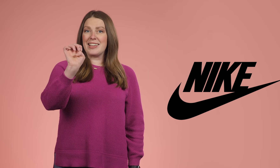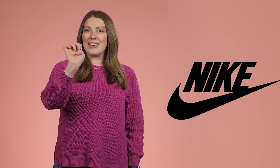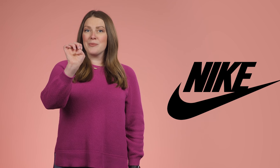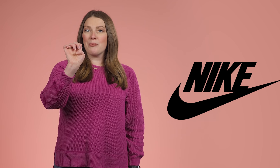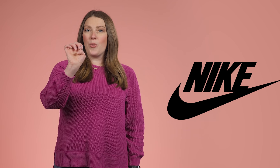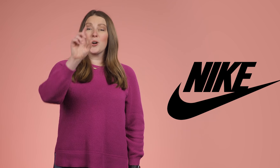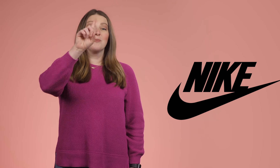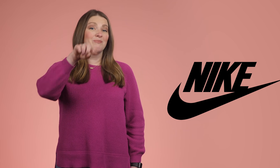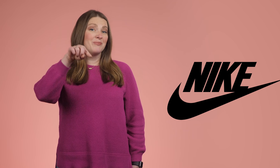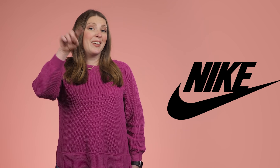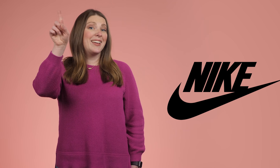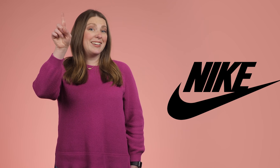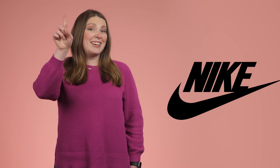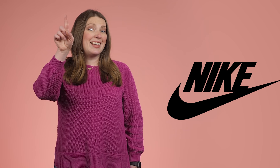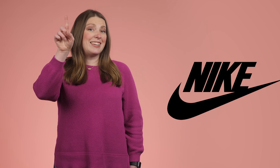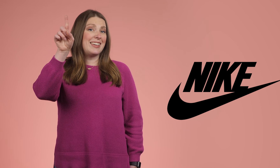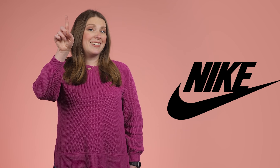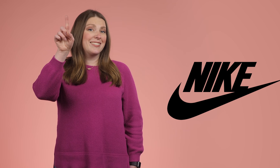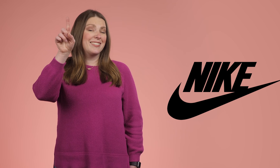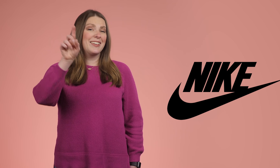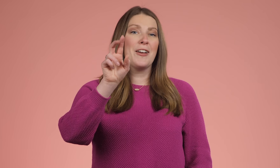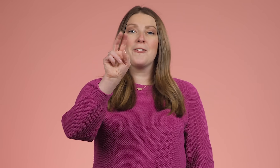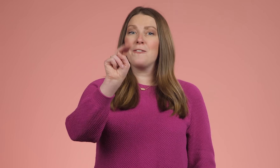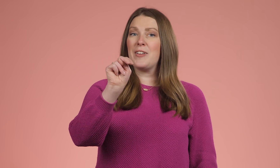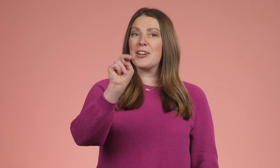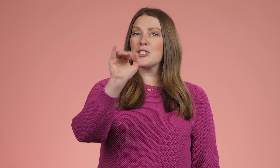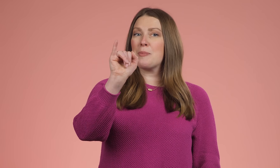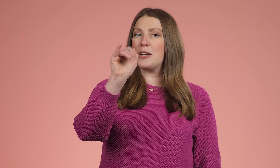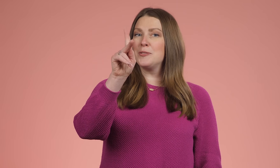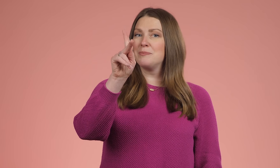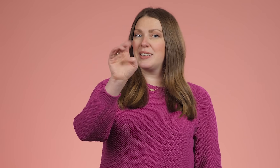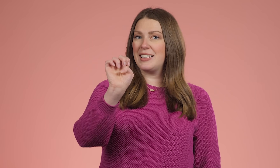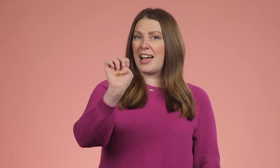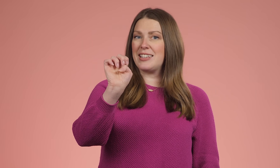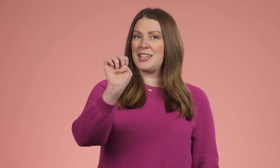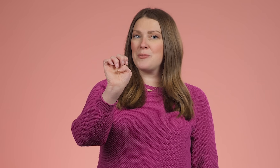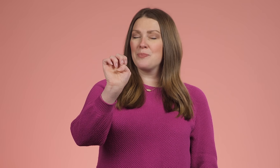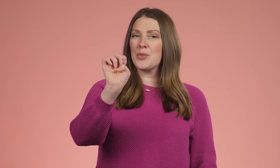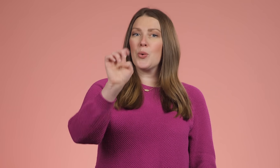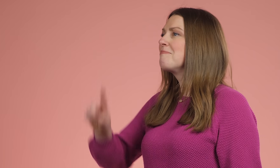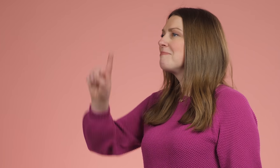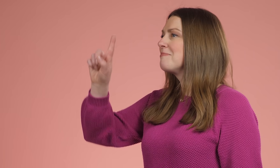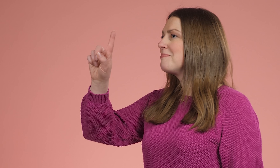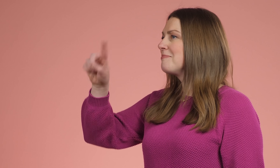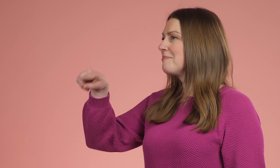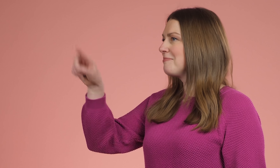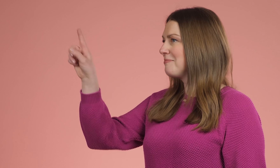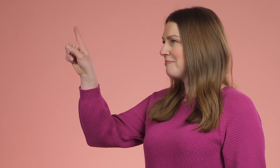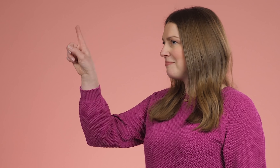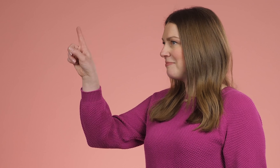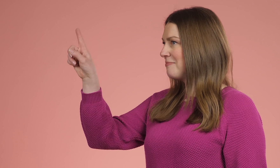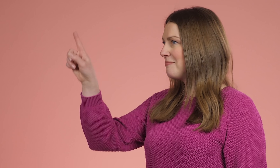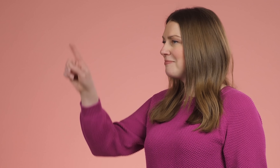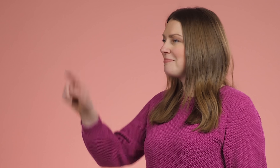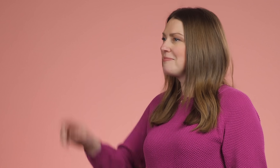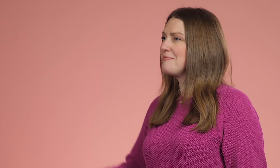Nike or Nike. Fingerspell Nike or the swish mark for